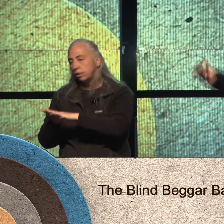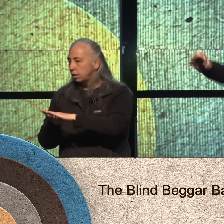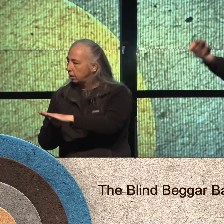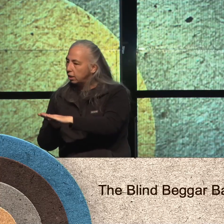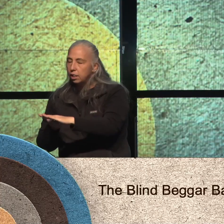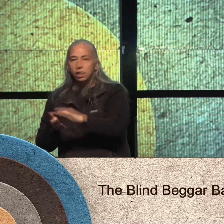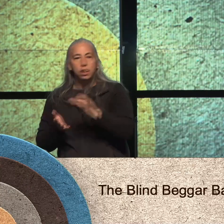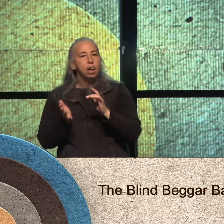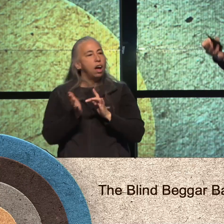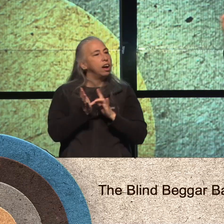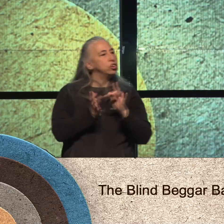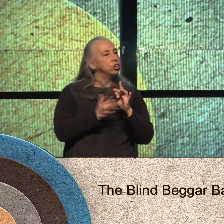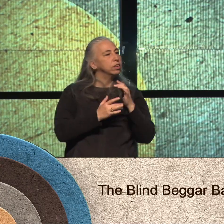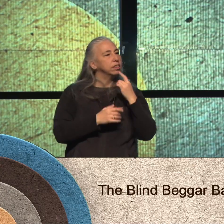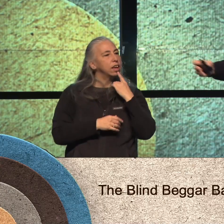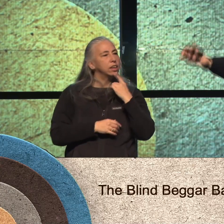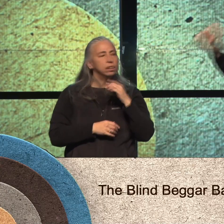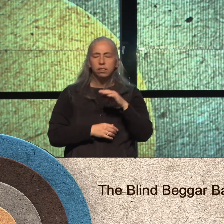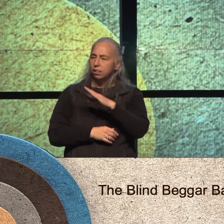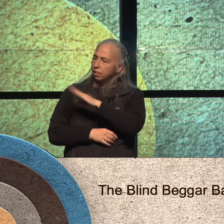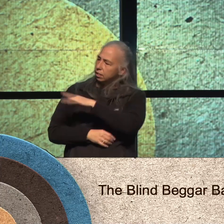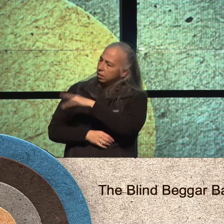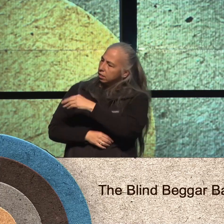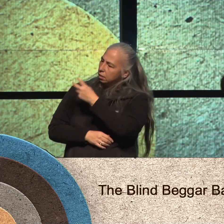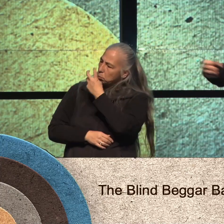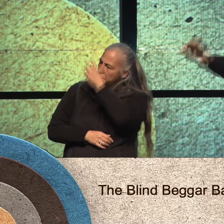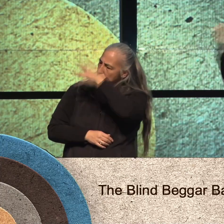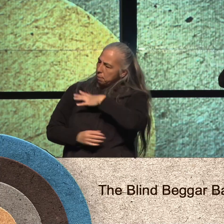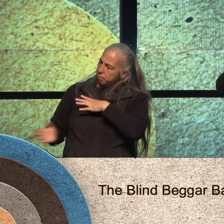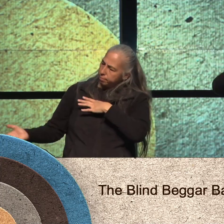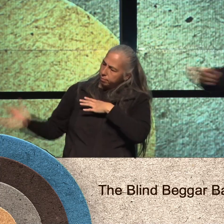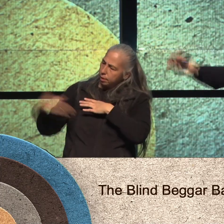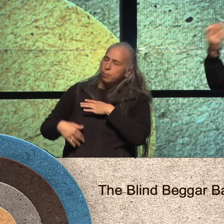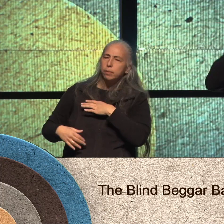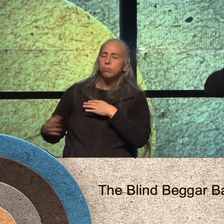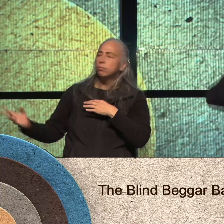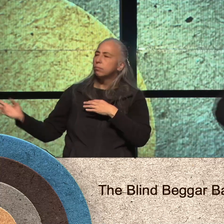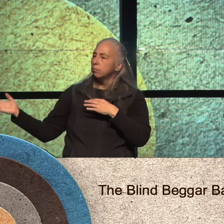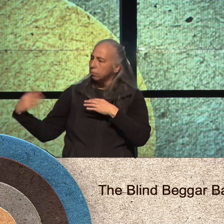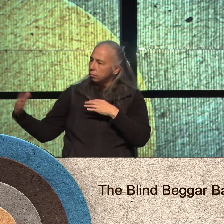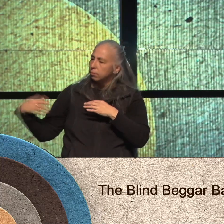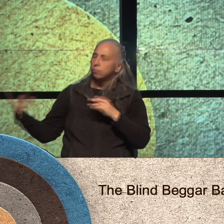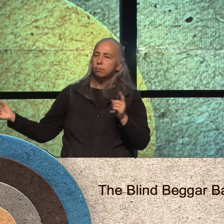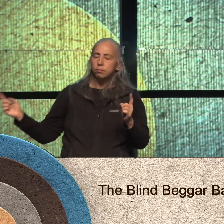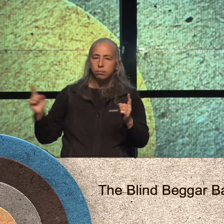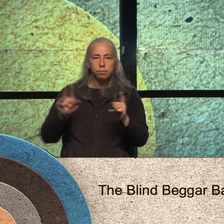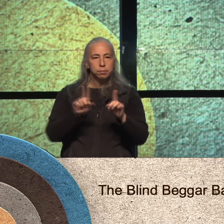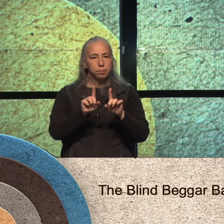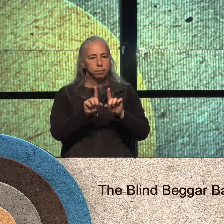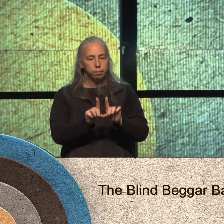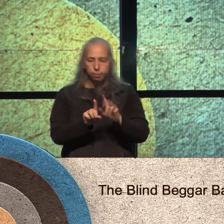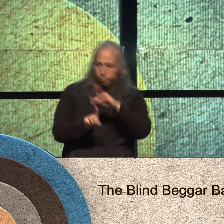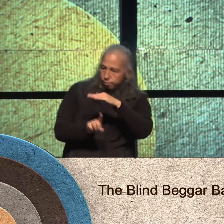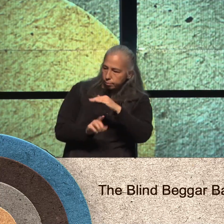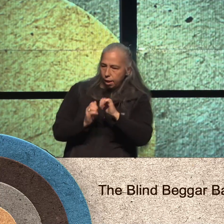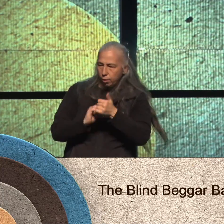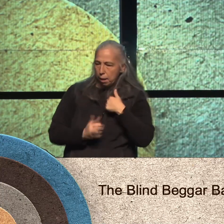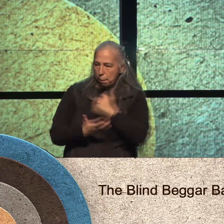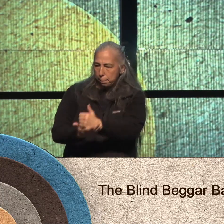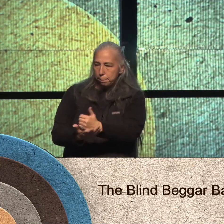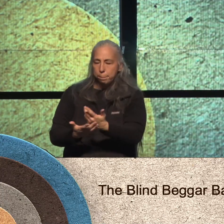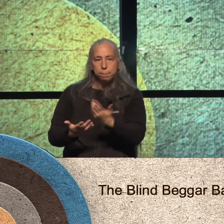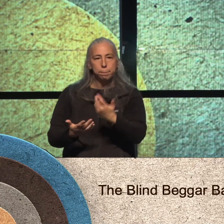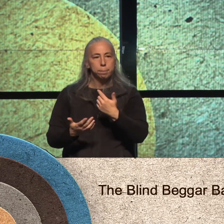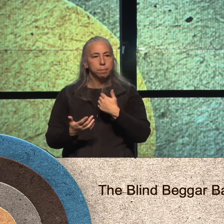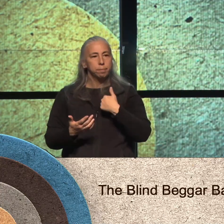Jesus says, oh, bring him here. Come on, bring him here. Come here. He says, well, what can I do for you? I